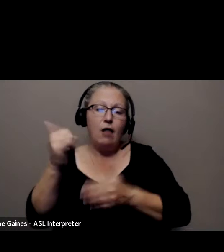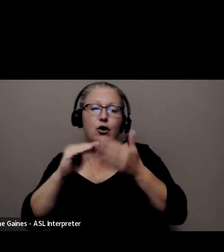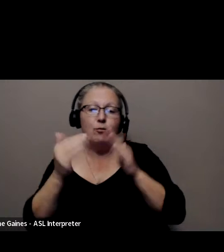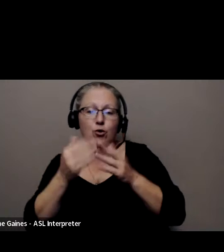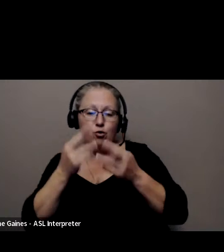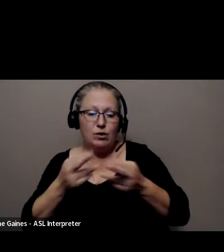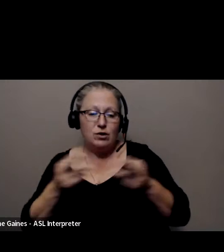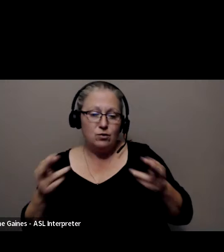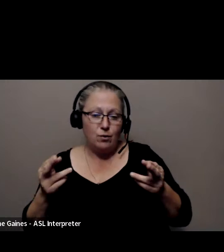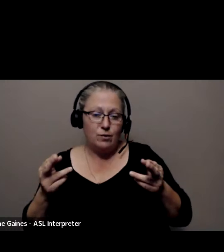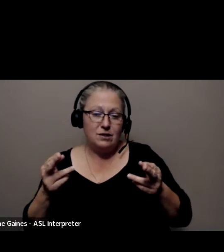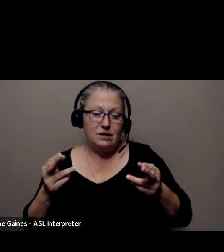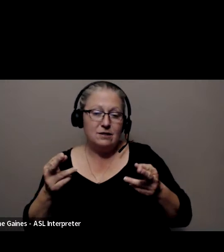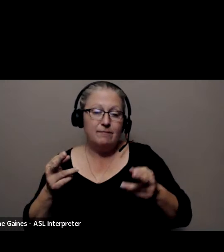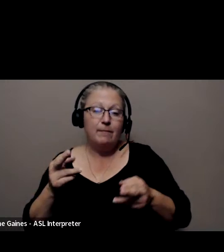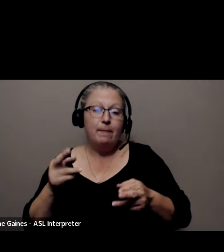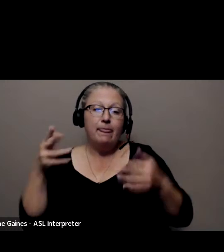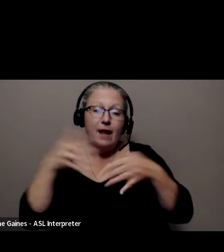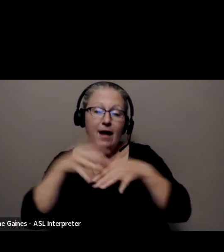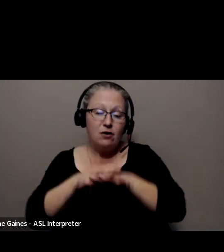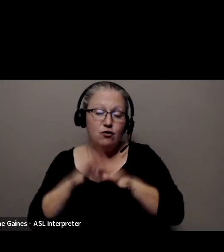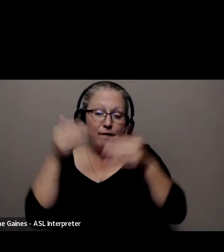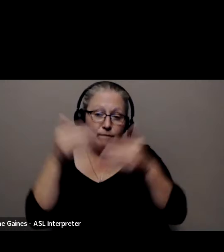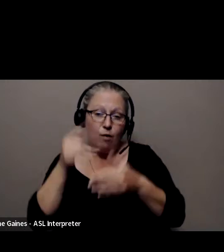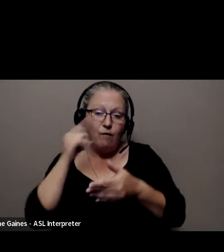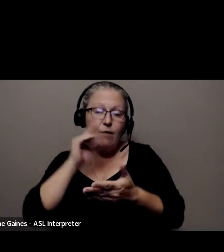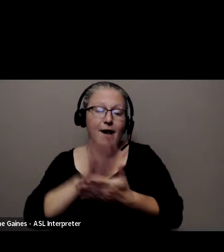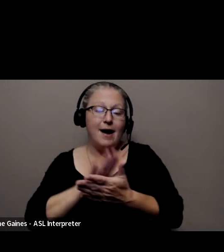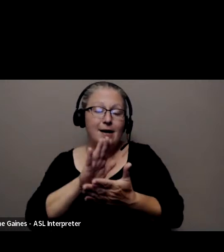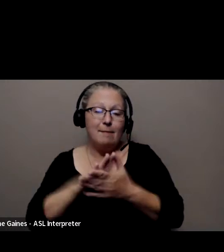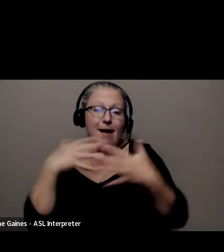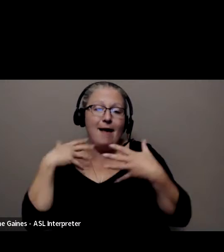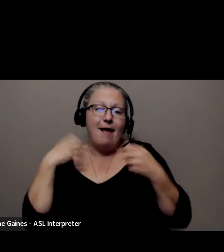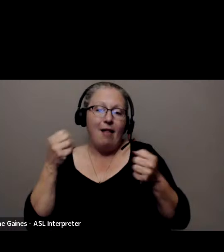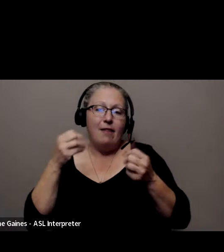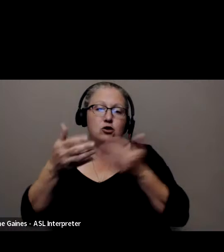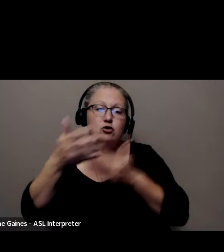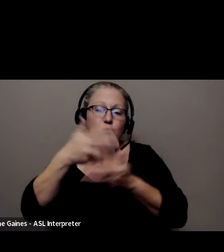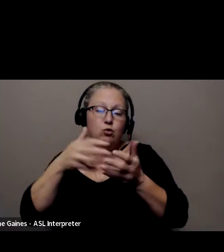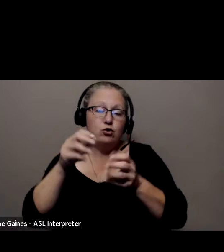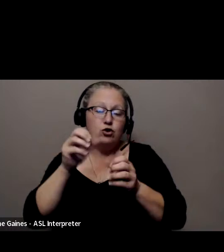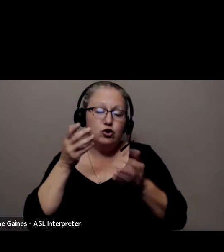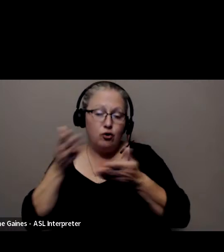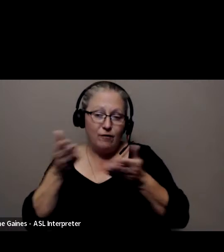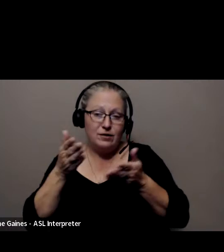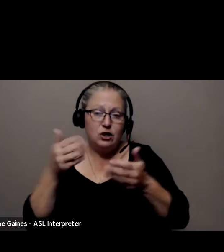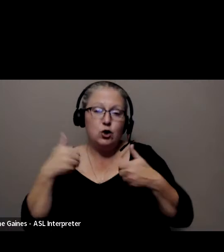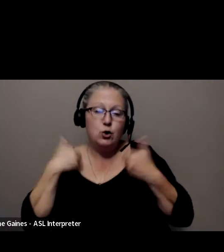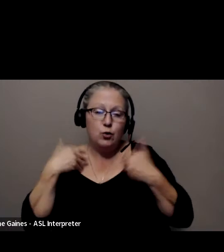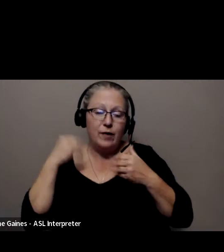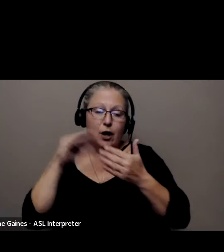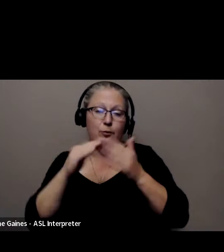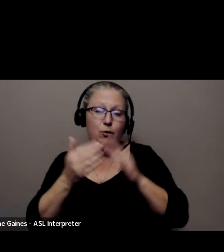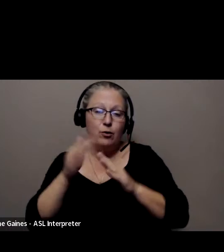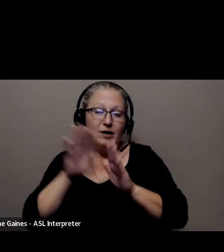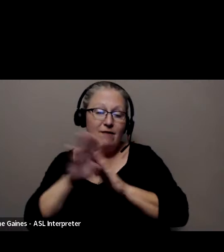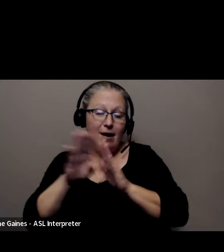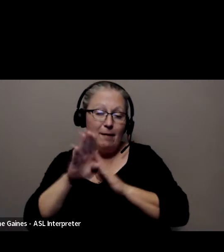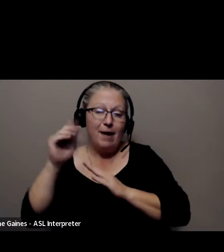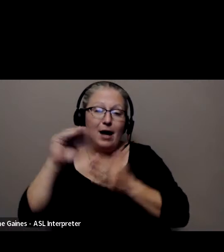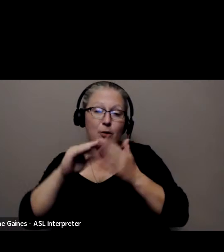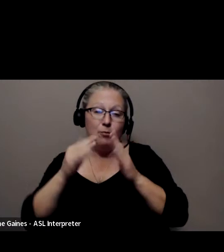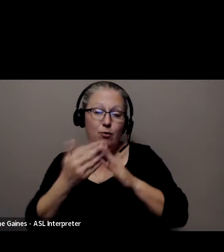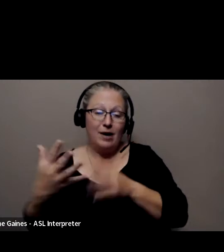community resources. Its integrated focus on academics, health and social services, youth and community development, and